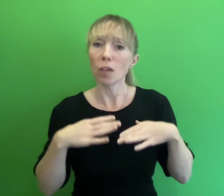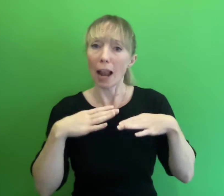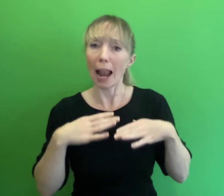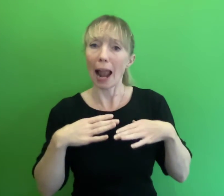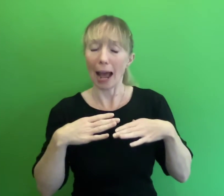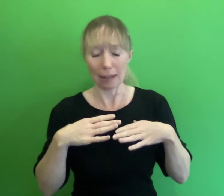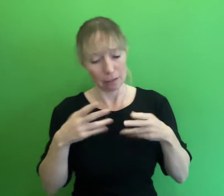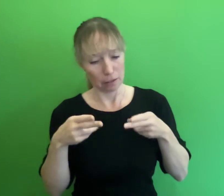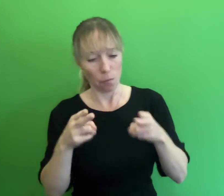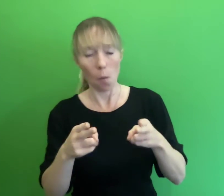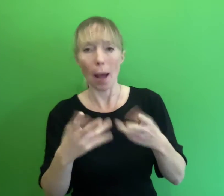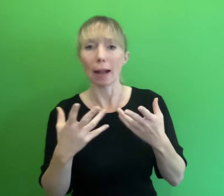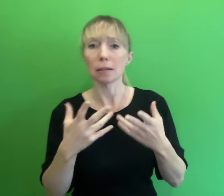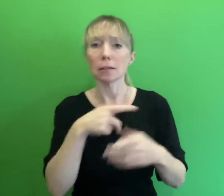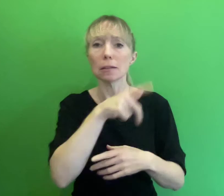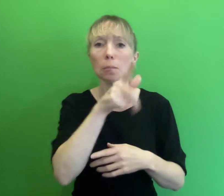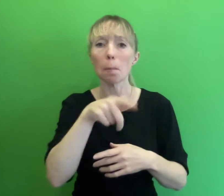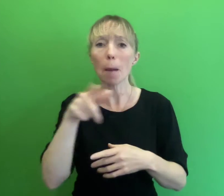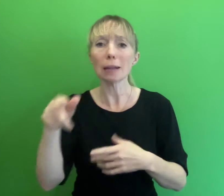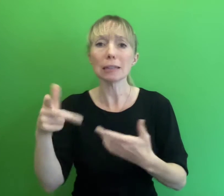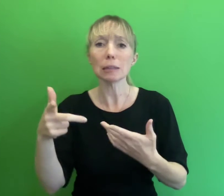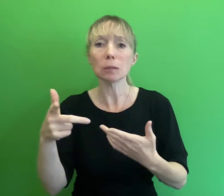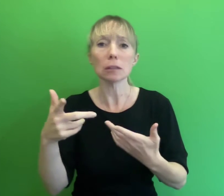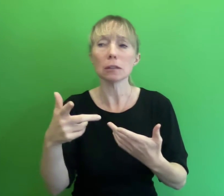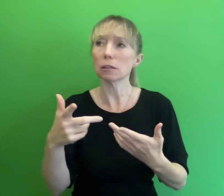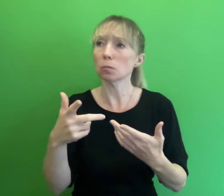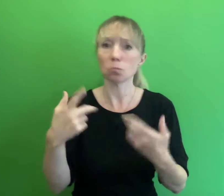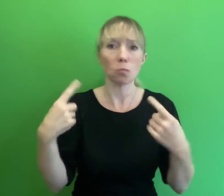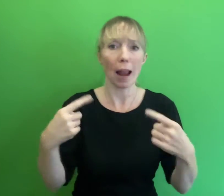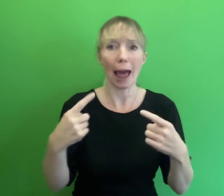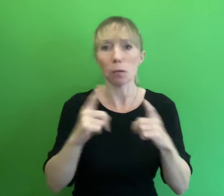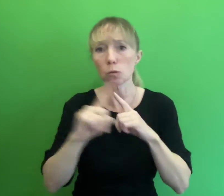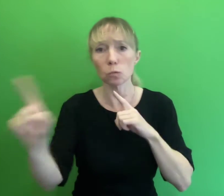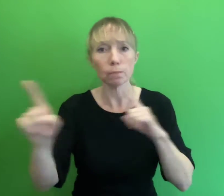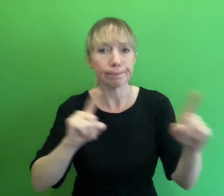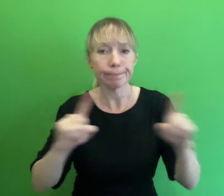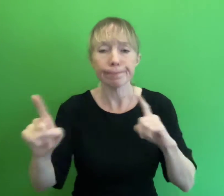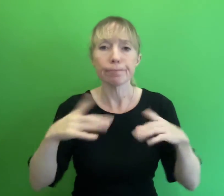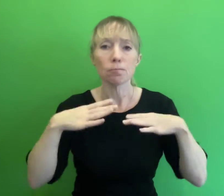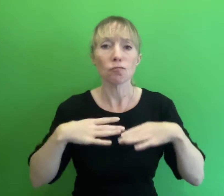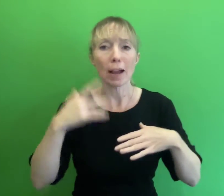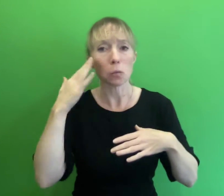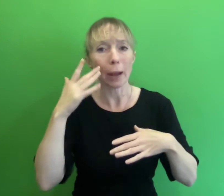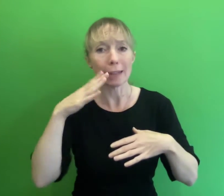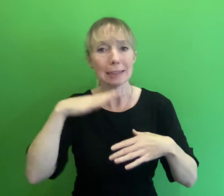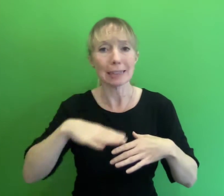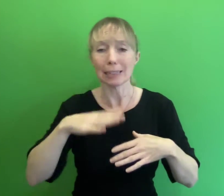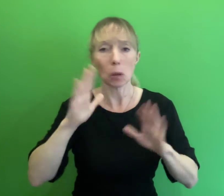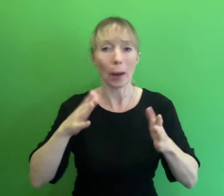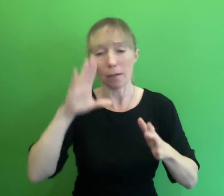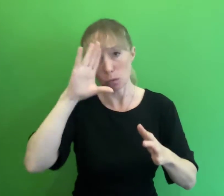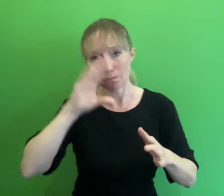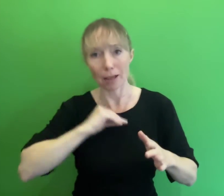need to let the hosts or guest artists know, could just disappear when needed, and when they were ready to rejoin the session.